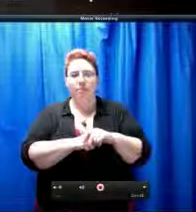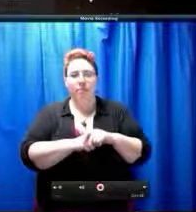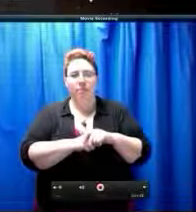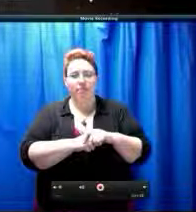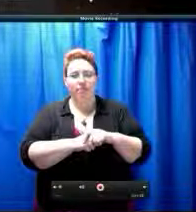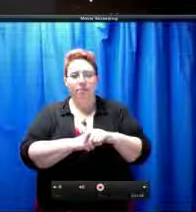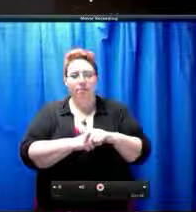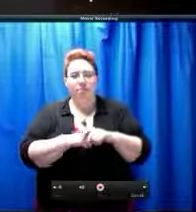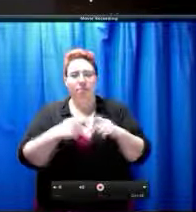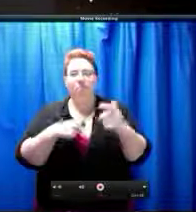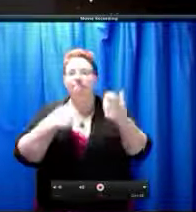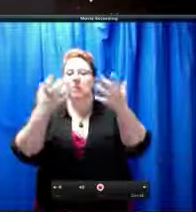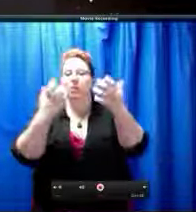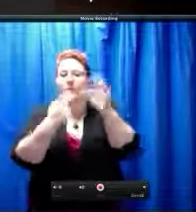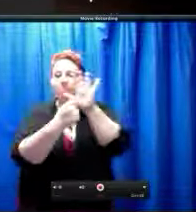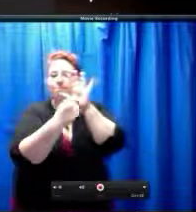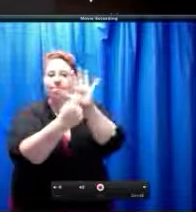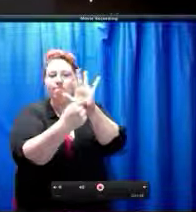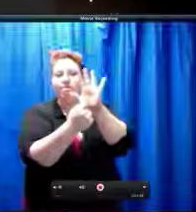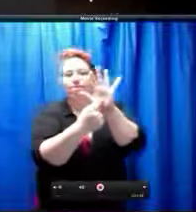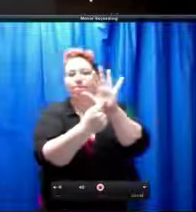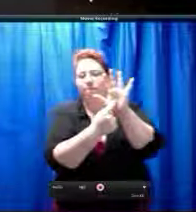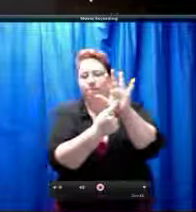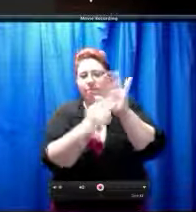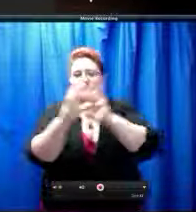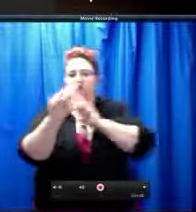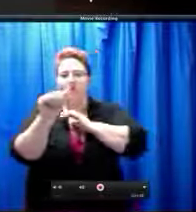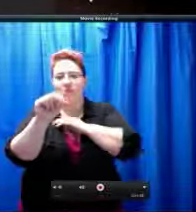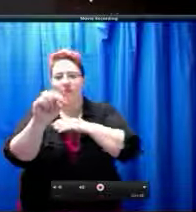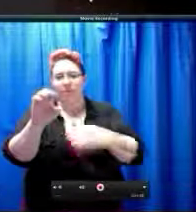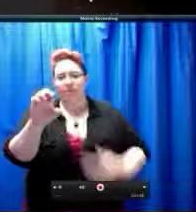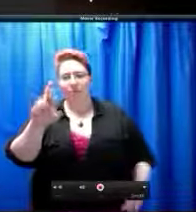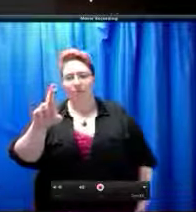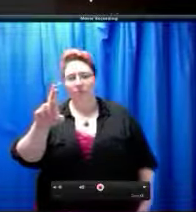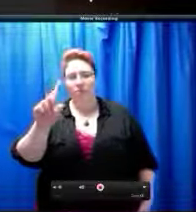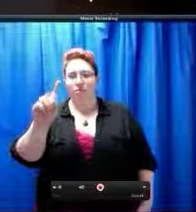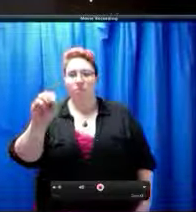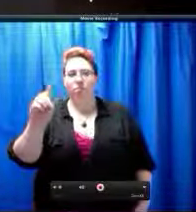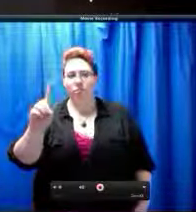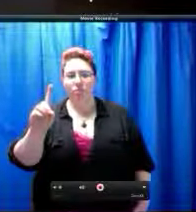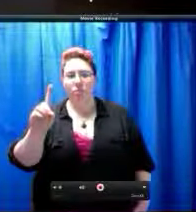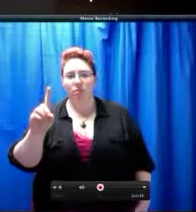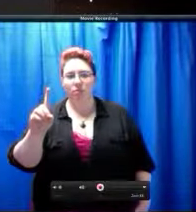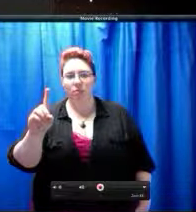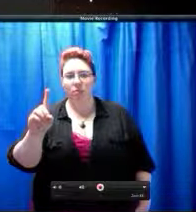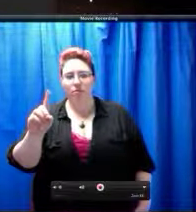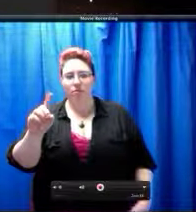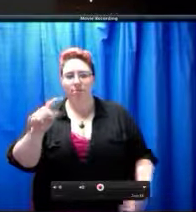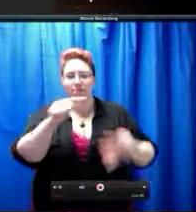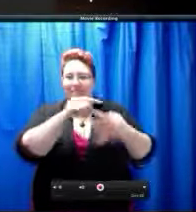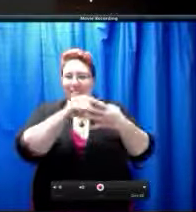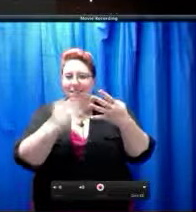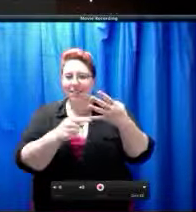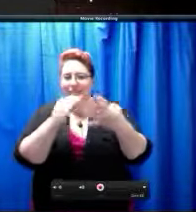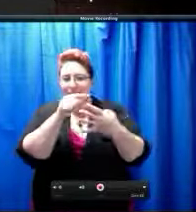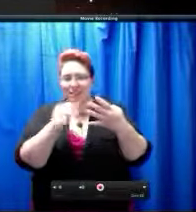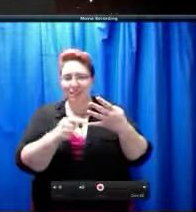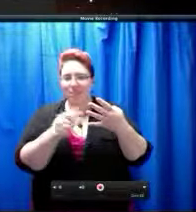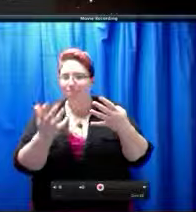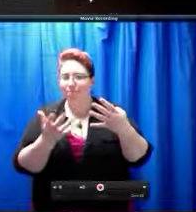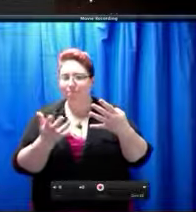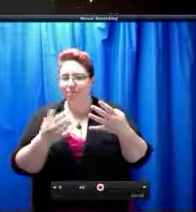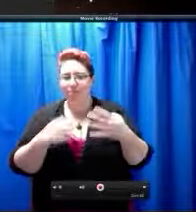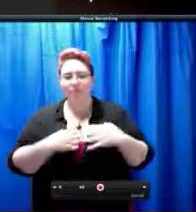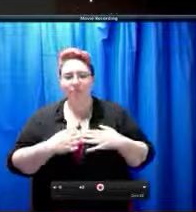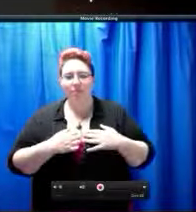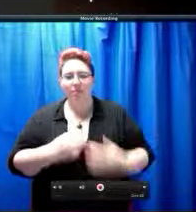kind of get a mental picture of what I'm talking about when I talk about when we detect them at different stages. Okay? Now, I don't see papers. You